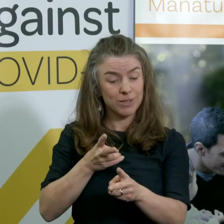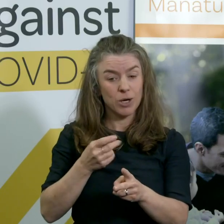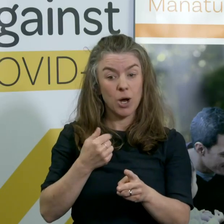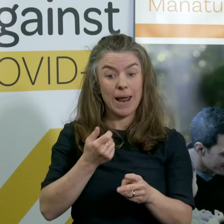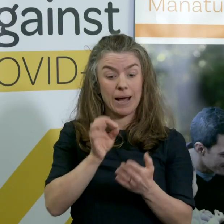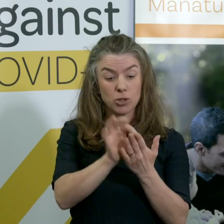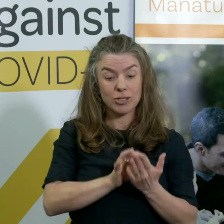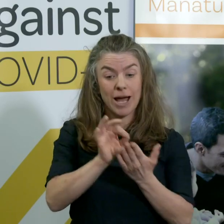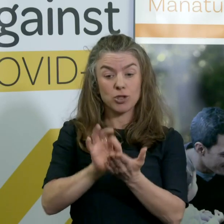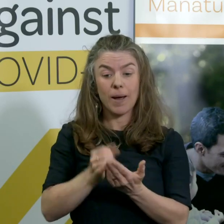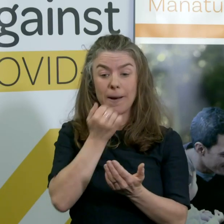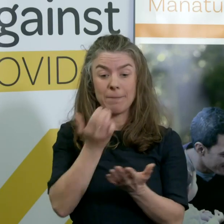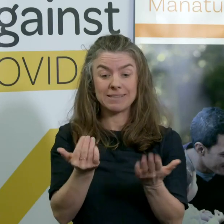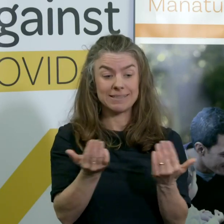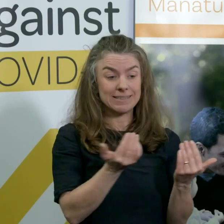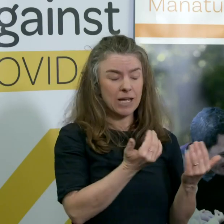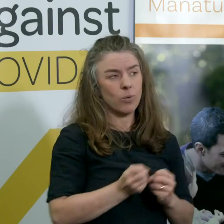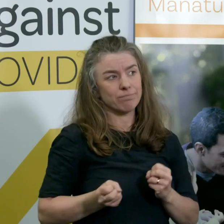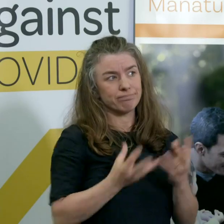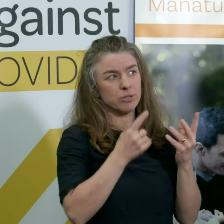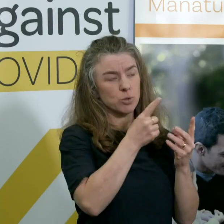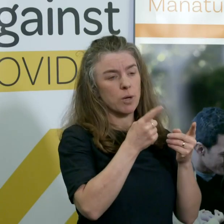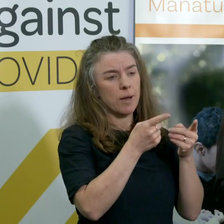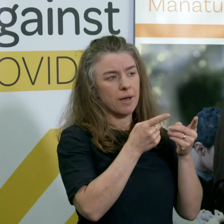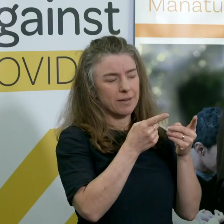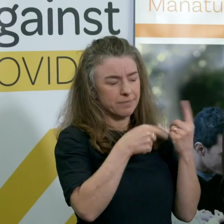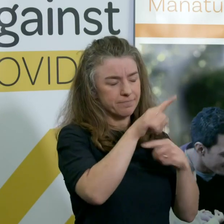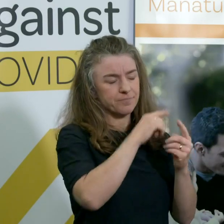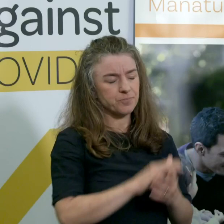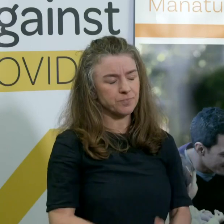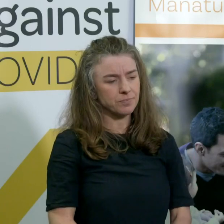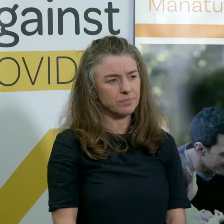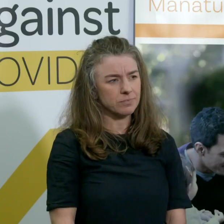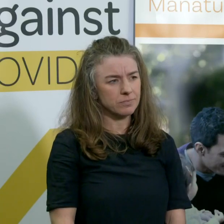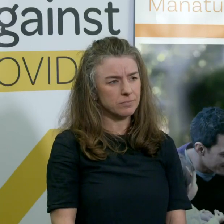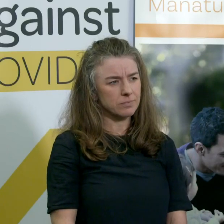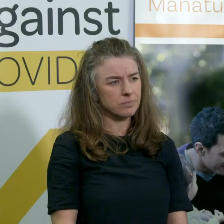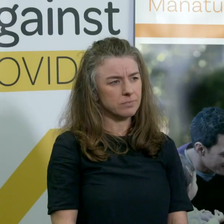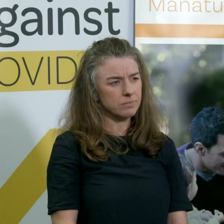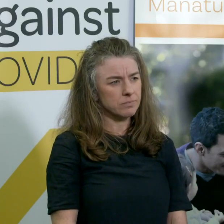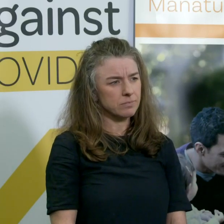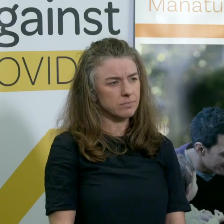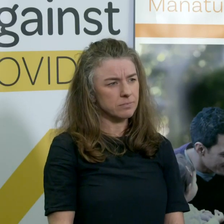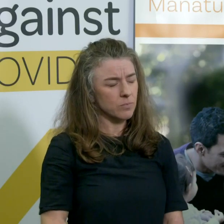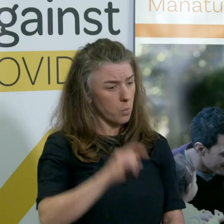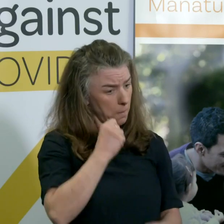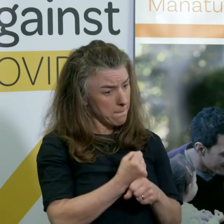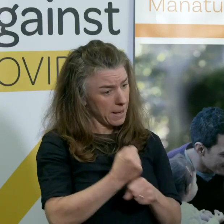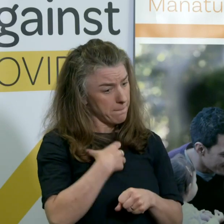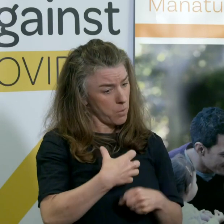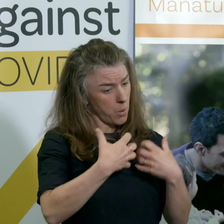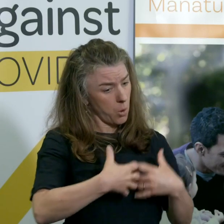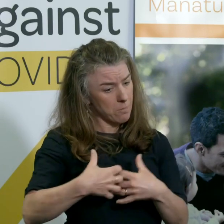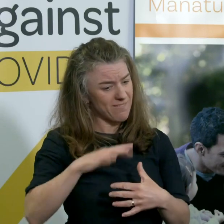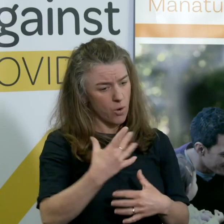ministers later today. Once it's been seen by them, we will make that publicly available. How much Are we PPE able has to perished? make more ventilators in New Zealand, or are you